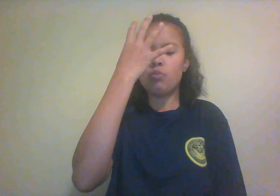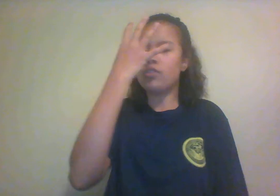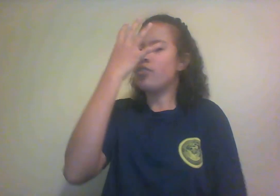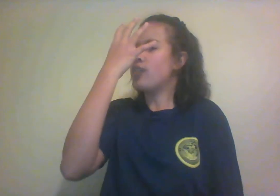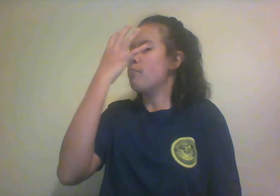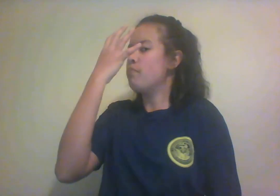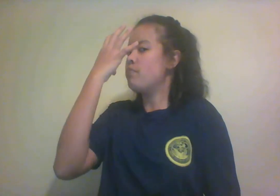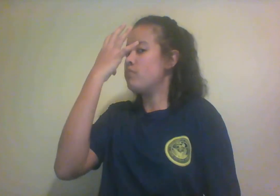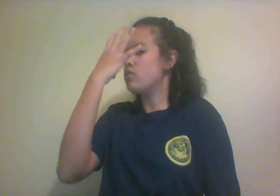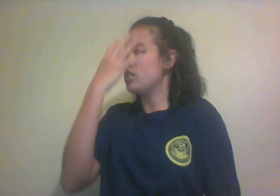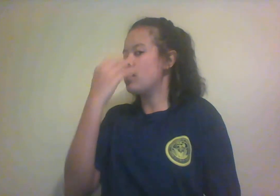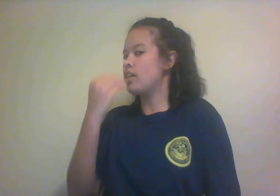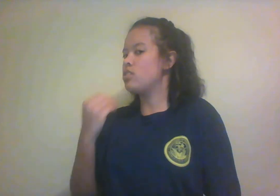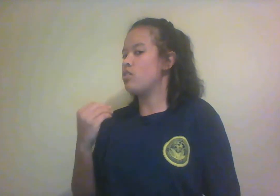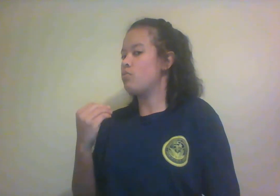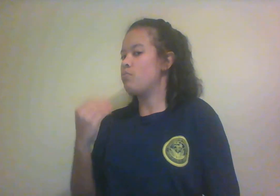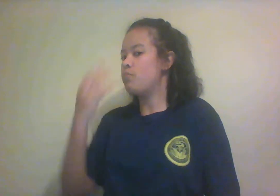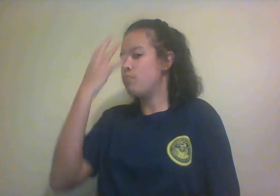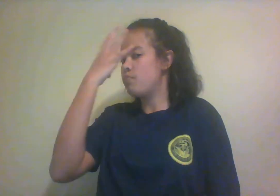with your thumb, just like so.